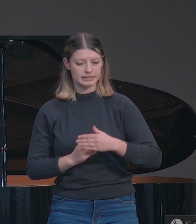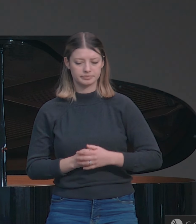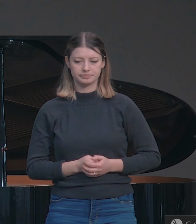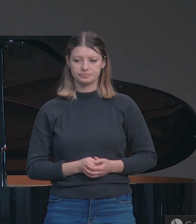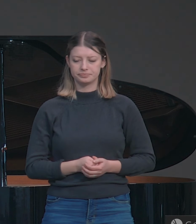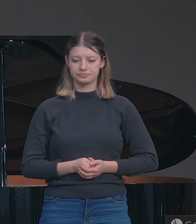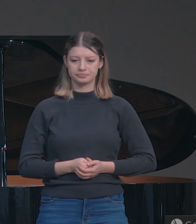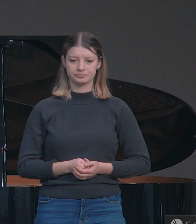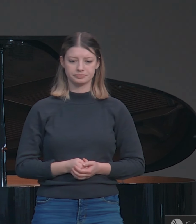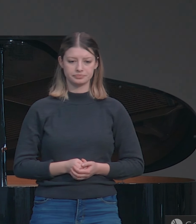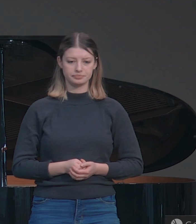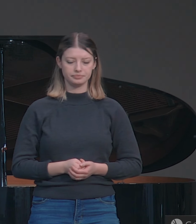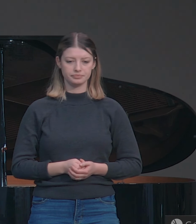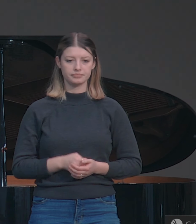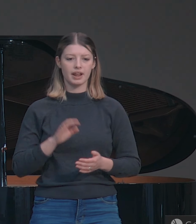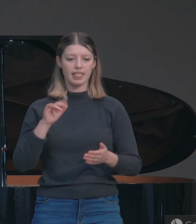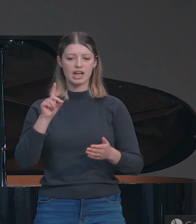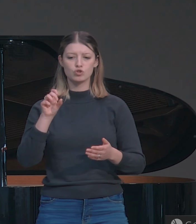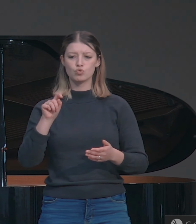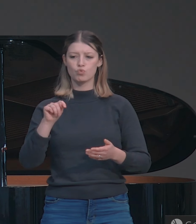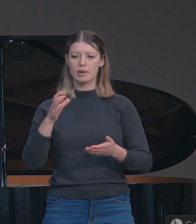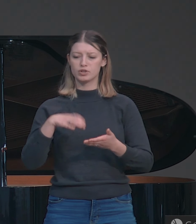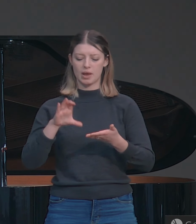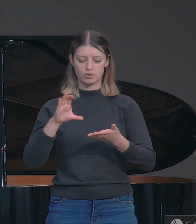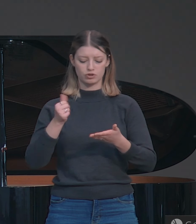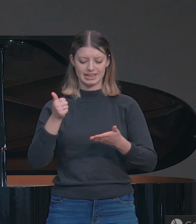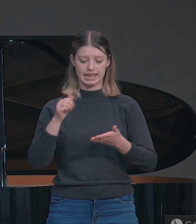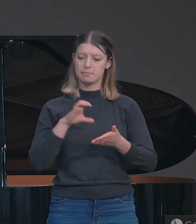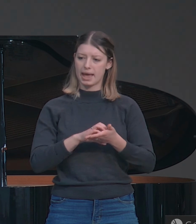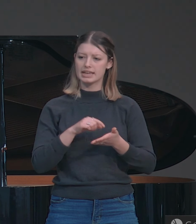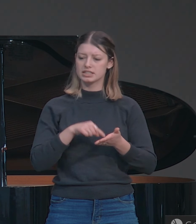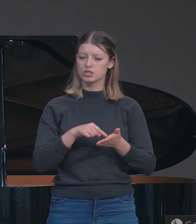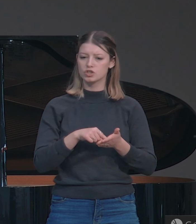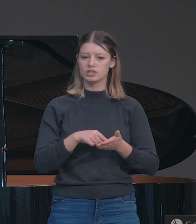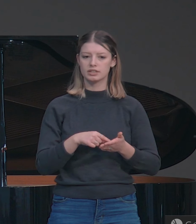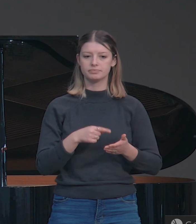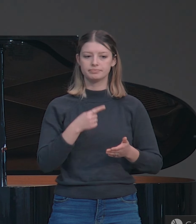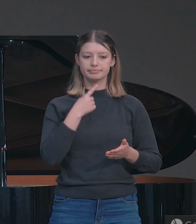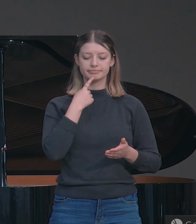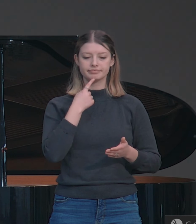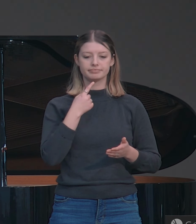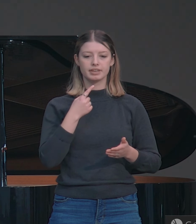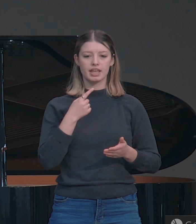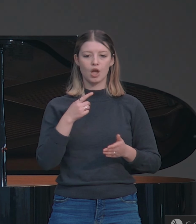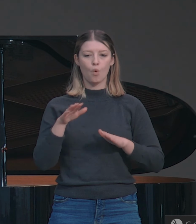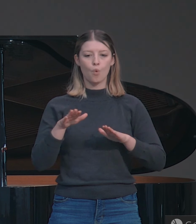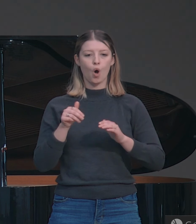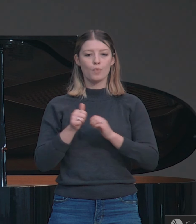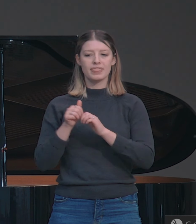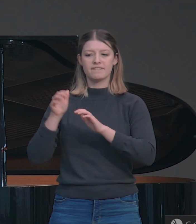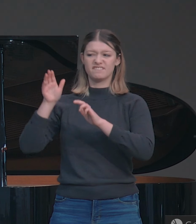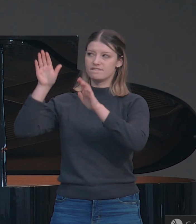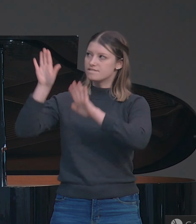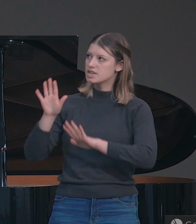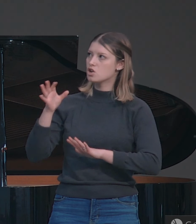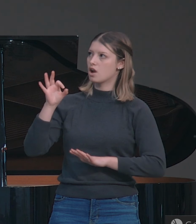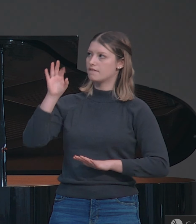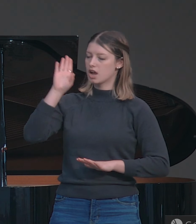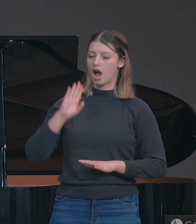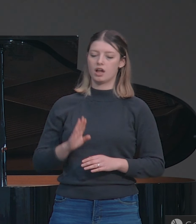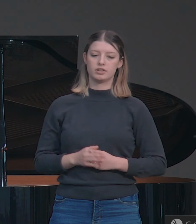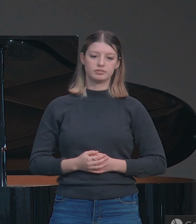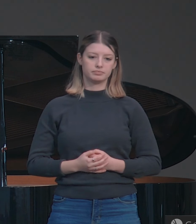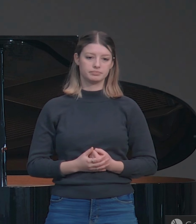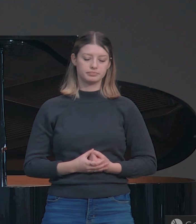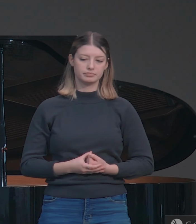In that Deuteronomy 10 passage, the expression might be the fear of God. It's to honor